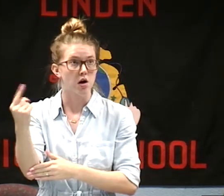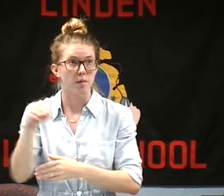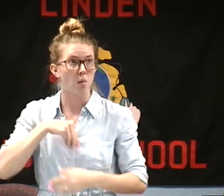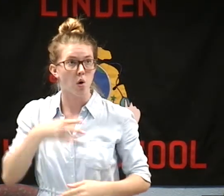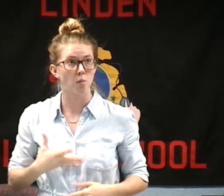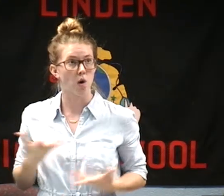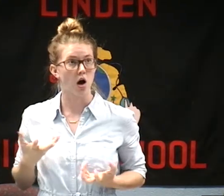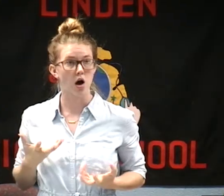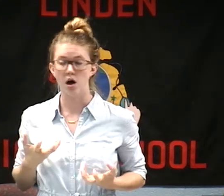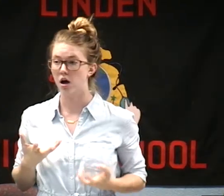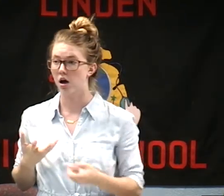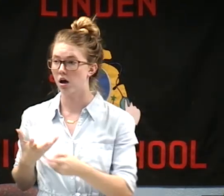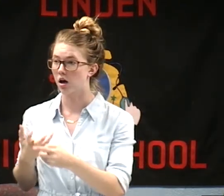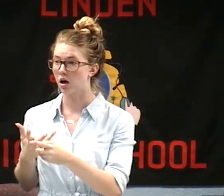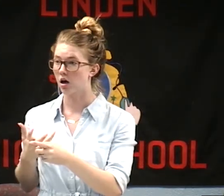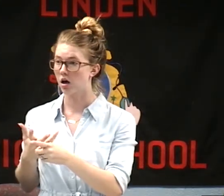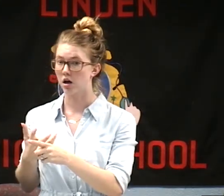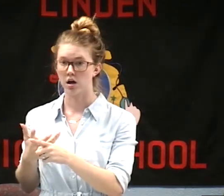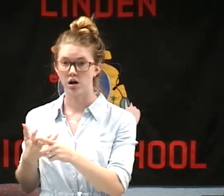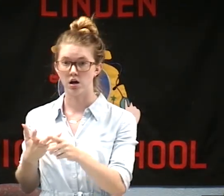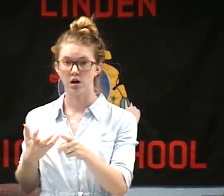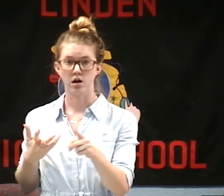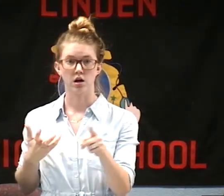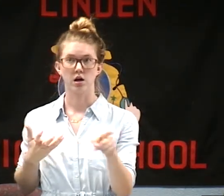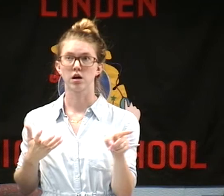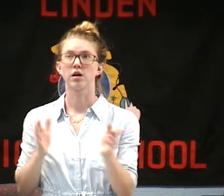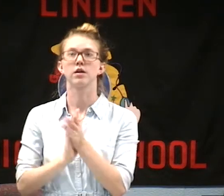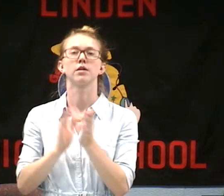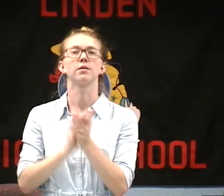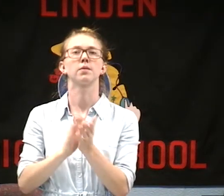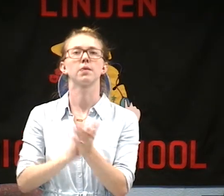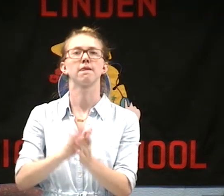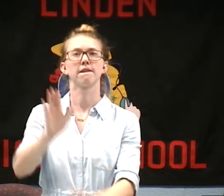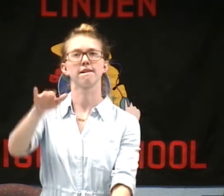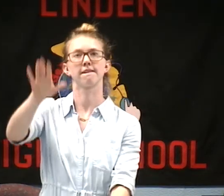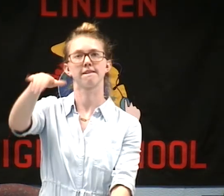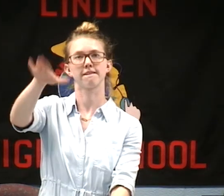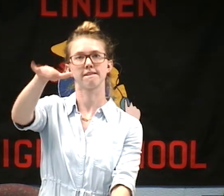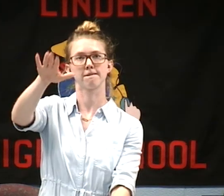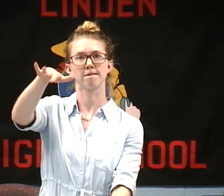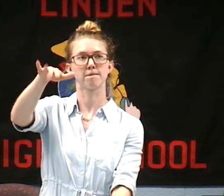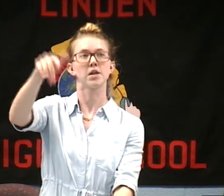In the grocery store, like big sign. I went to a